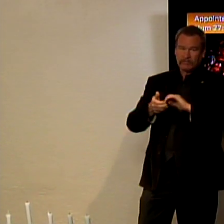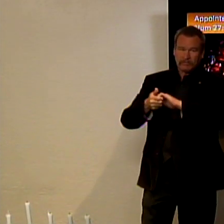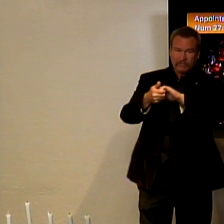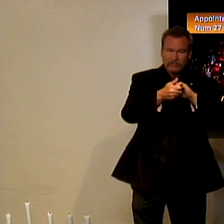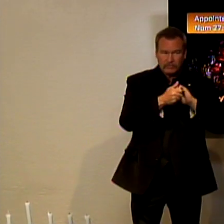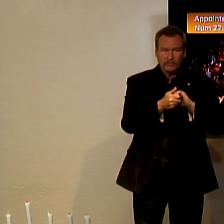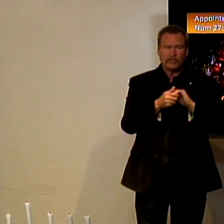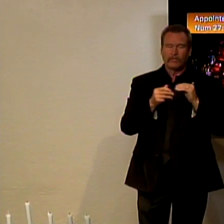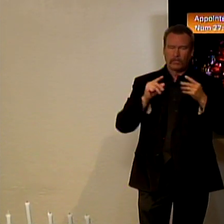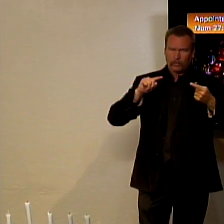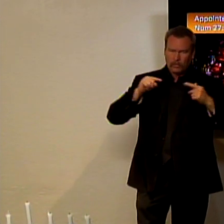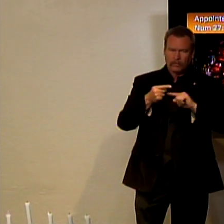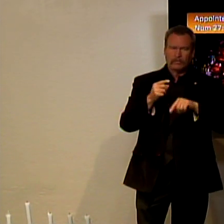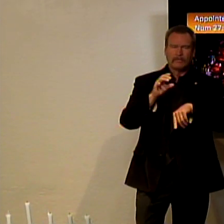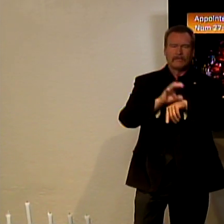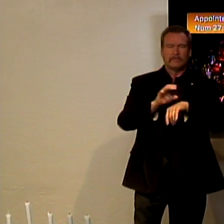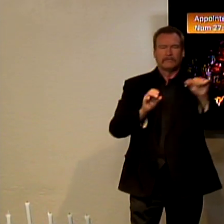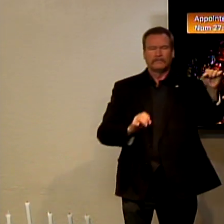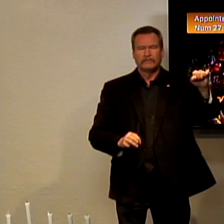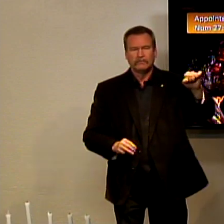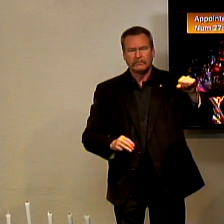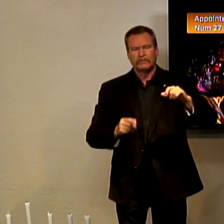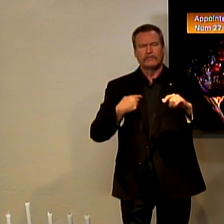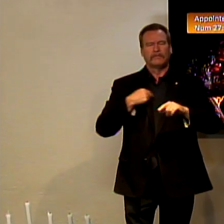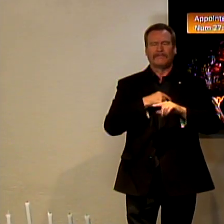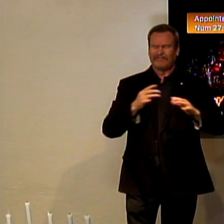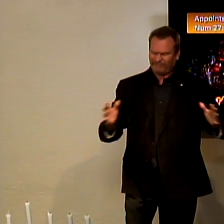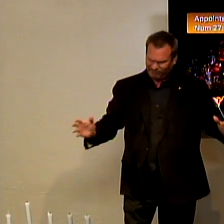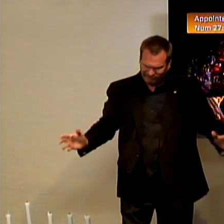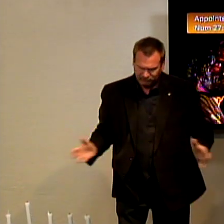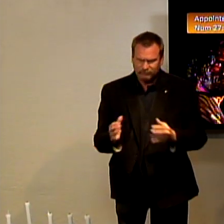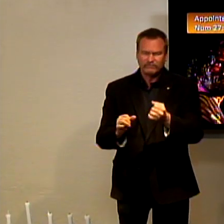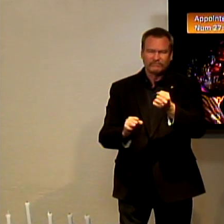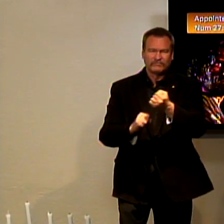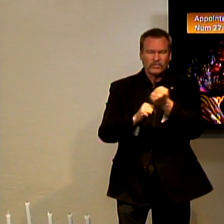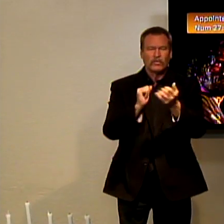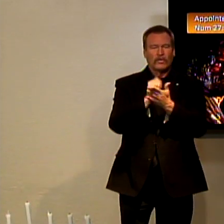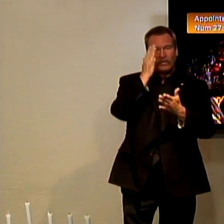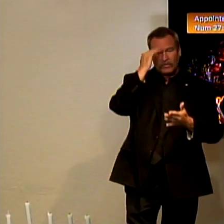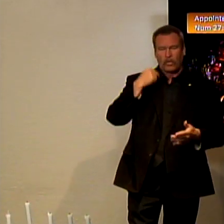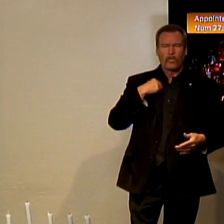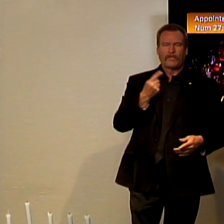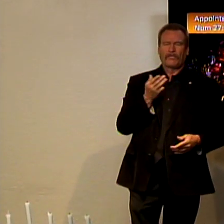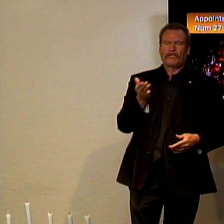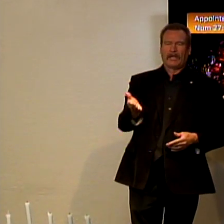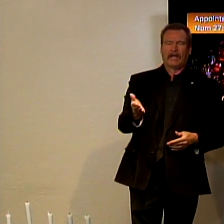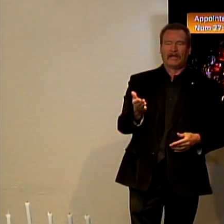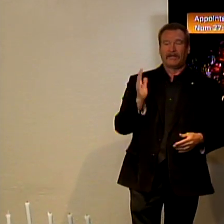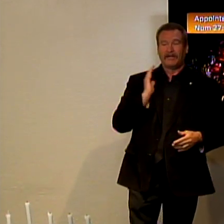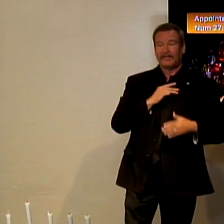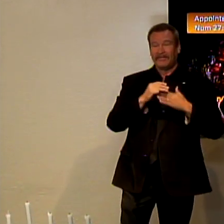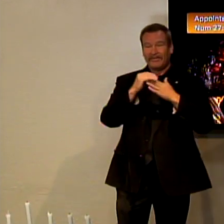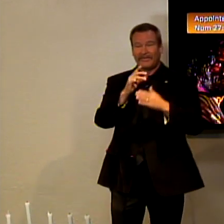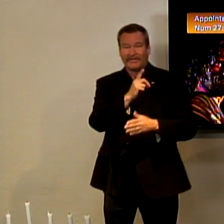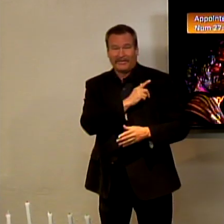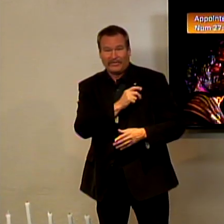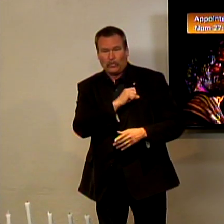God asked, we are to remain in unity, not to harm the church, not to cause dissension in the